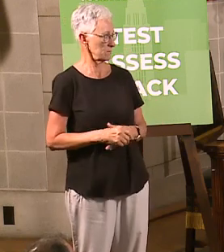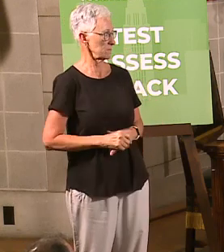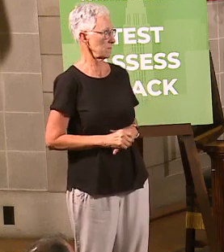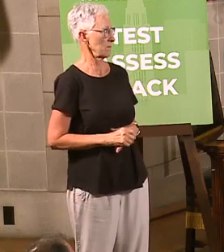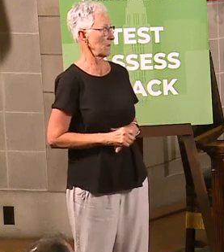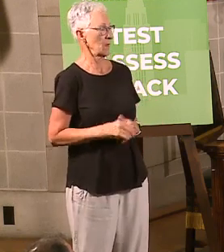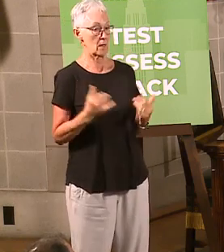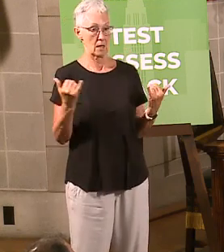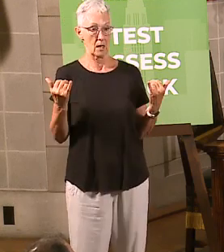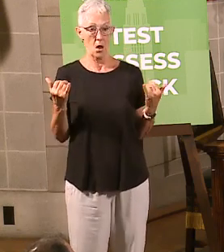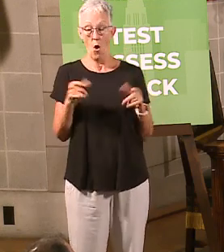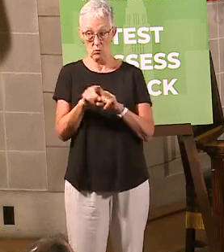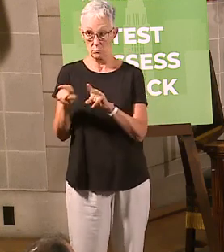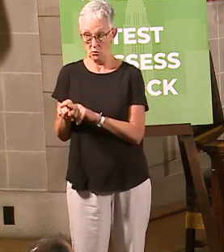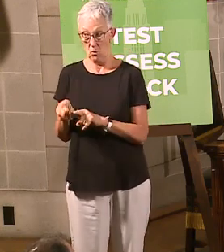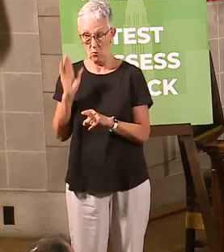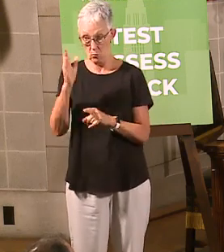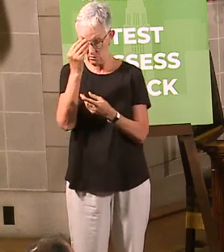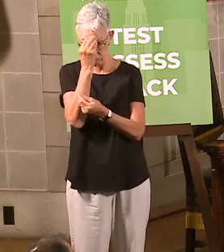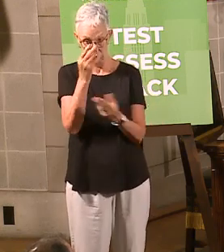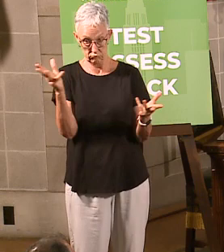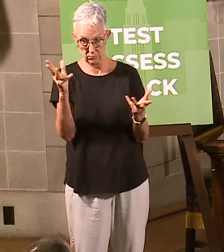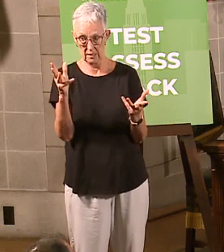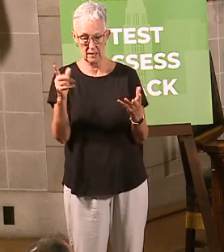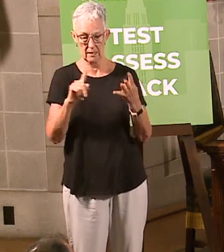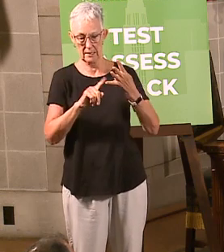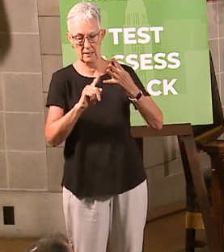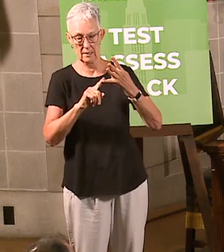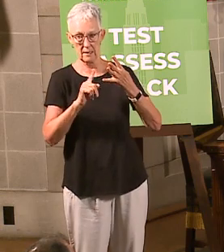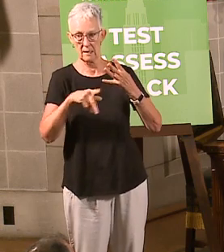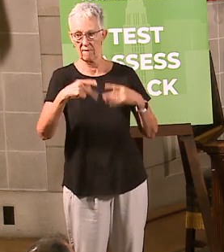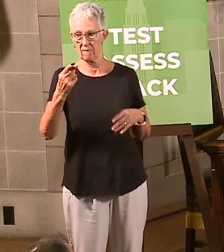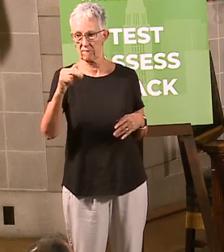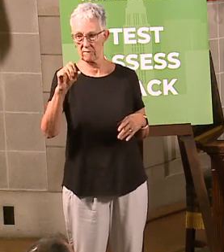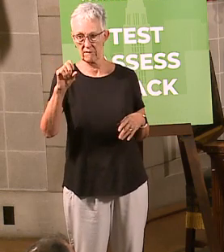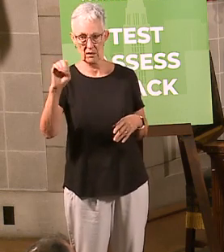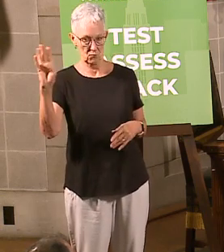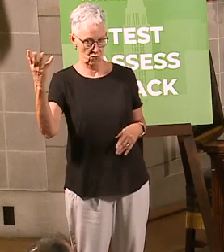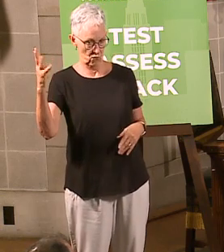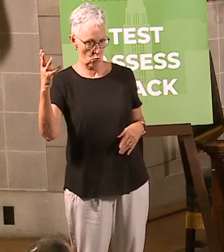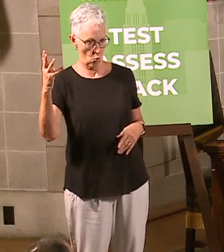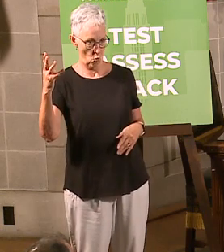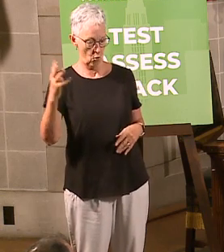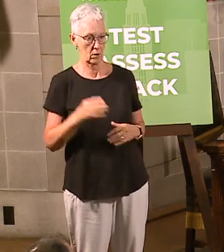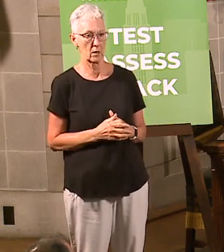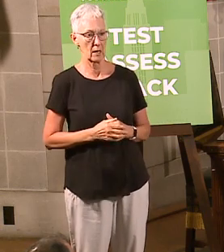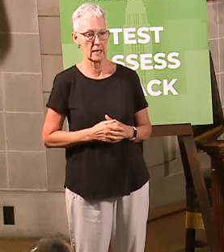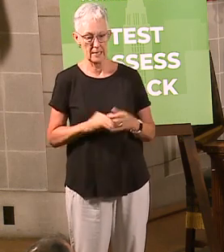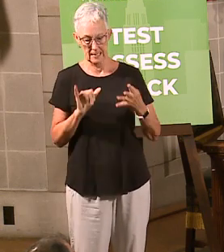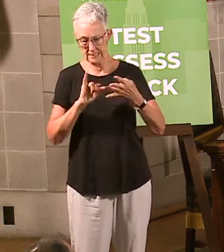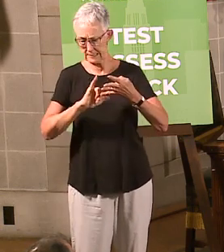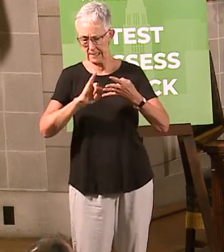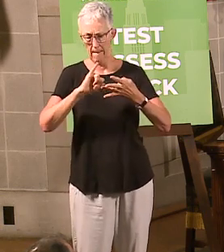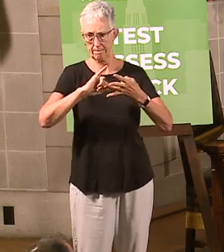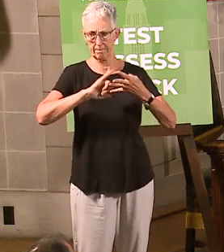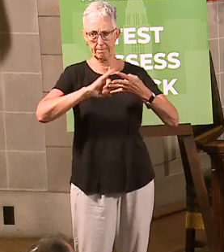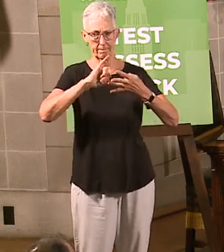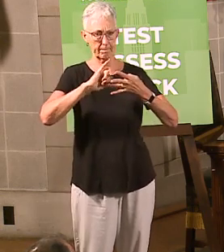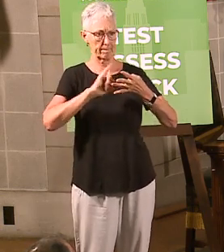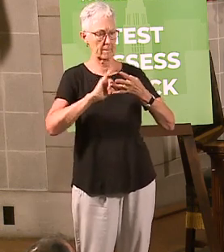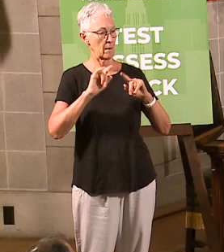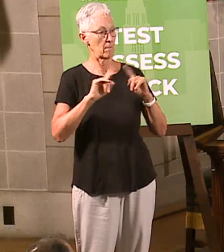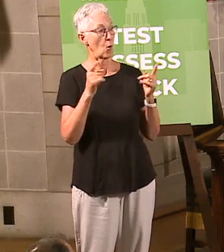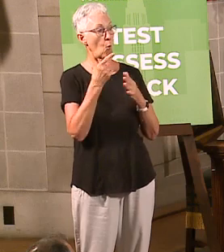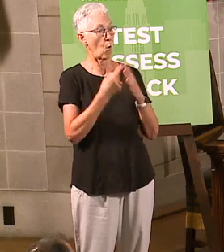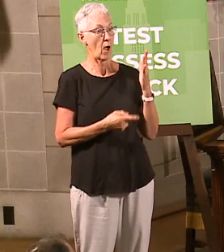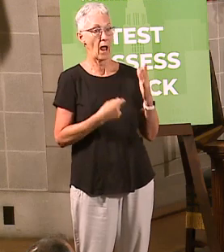4. Now, Phase 4 looks very similar to Phase 3, with the exception is that what I told you is